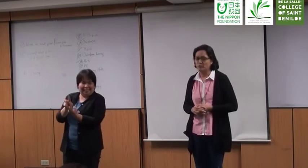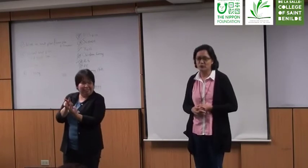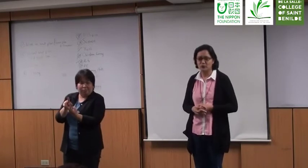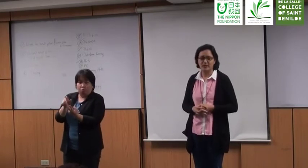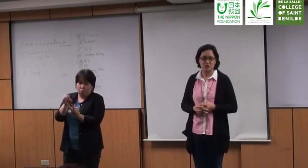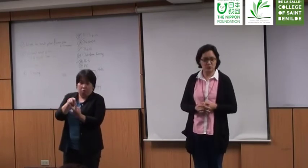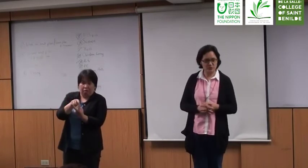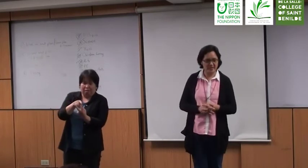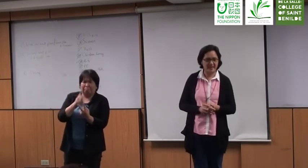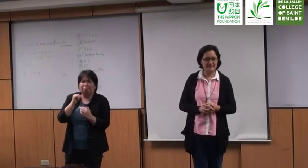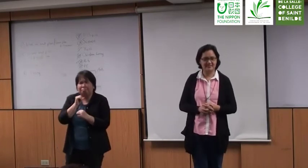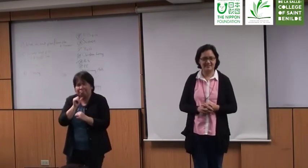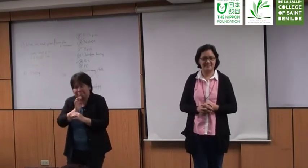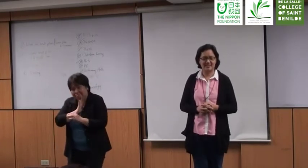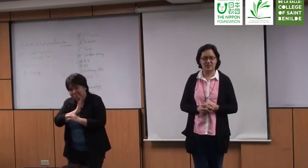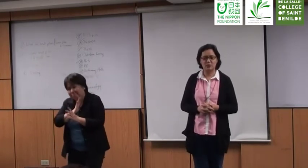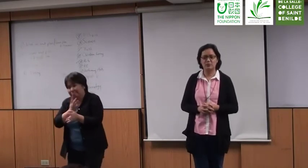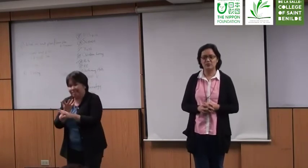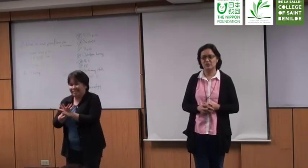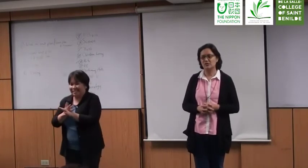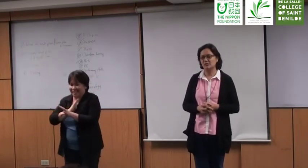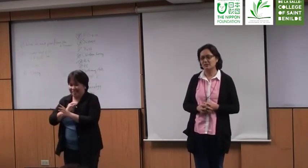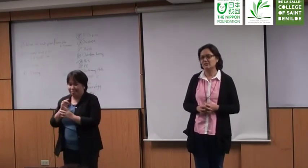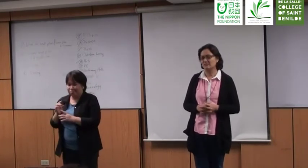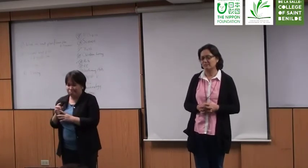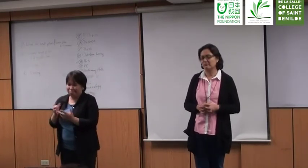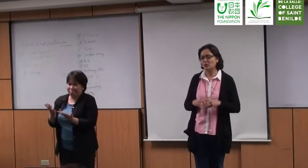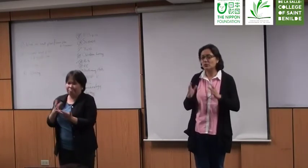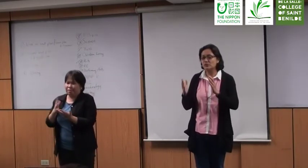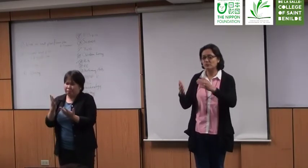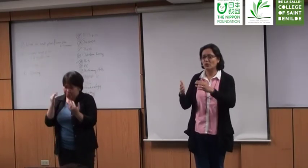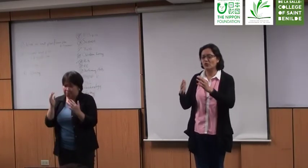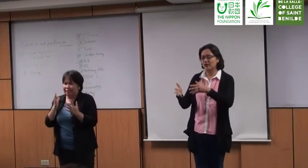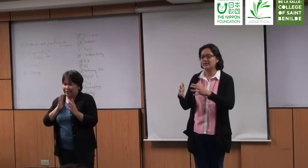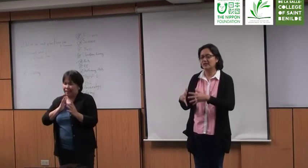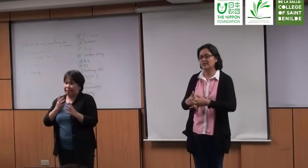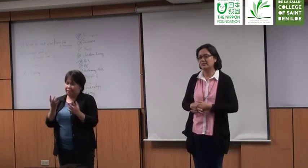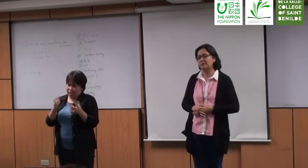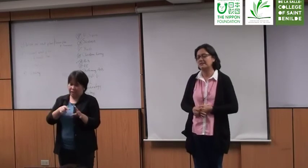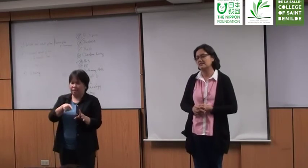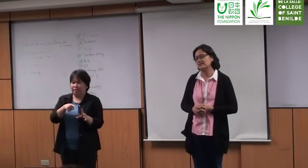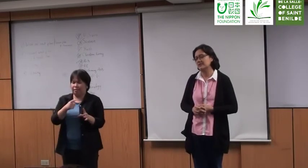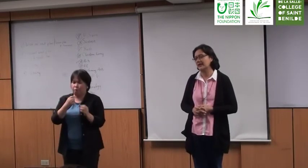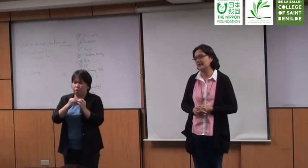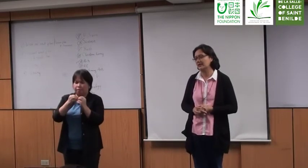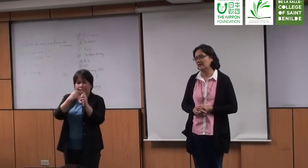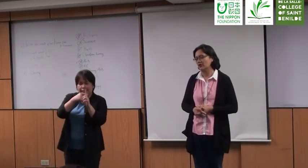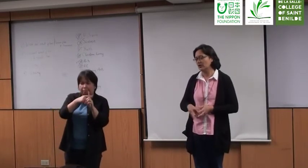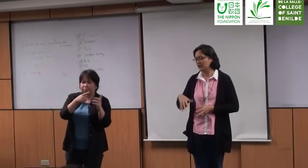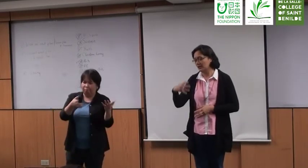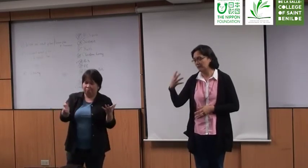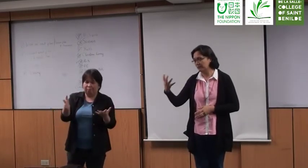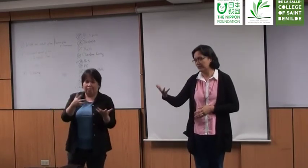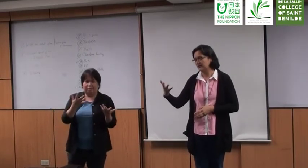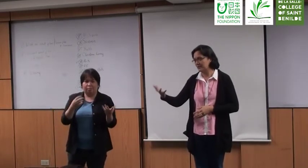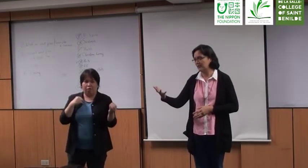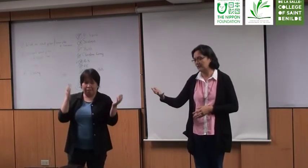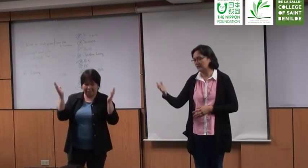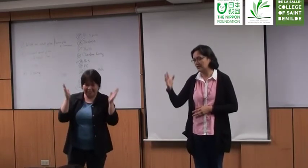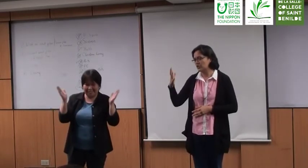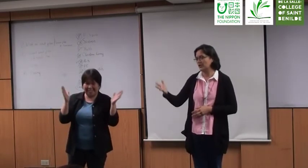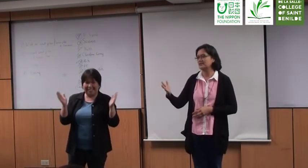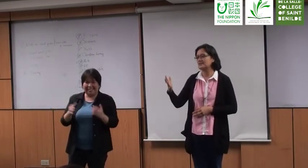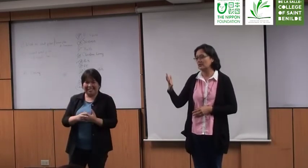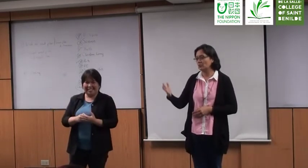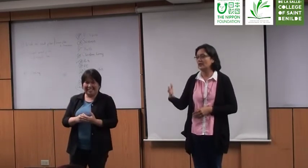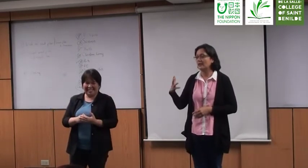I hope you do not choose that. I hope you still focus more on the positive side, or on